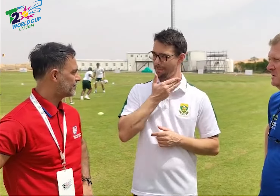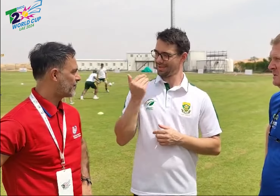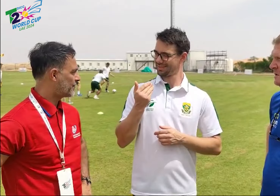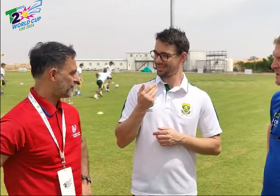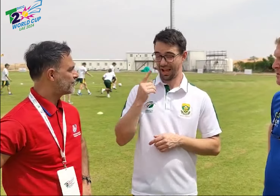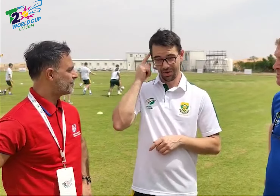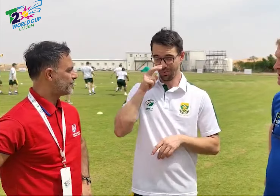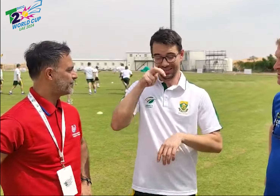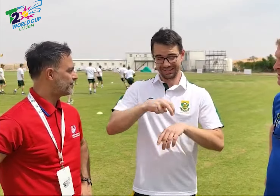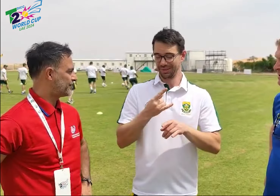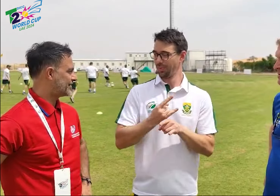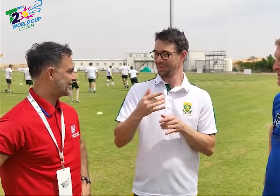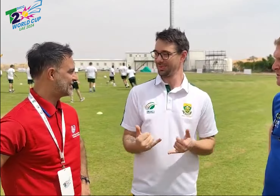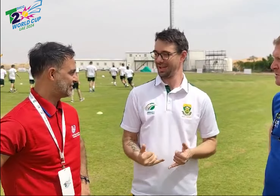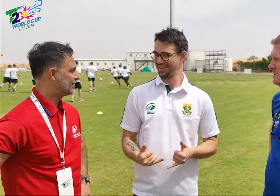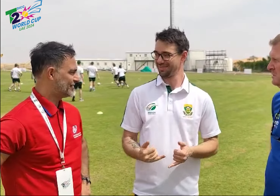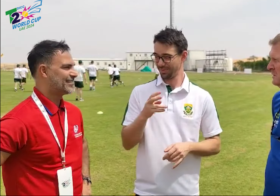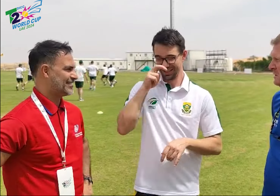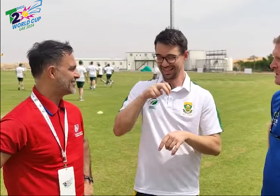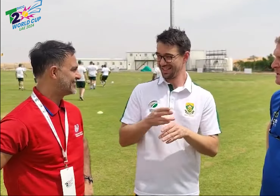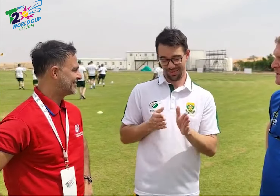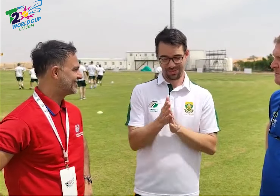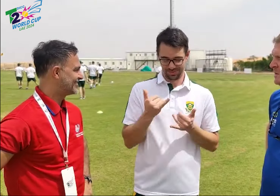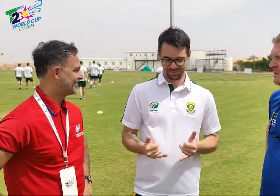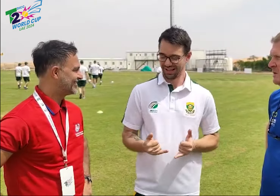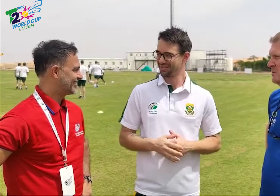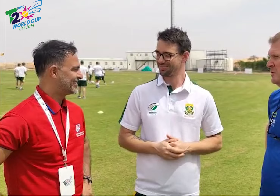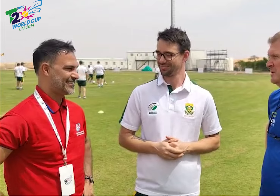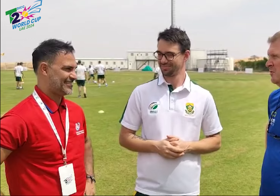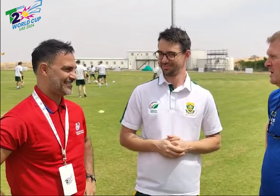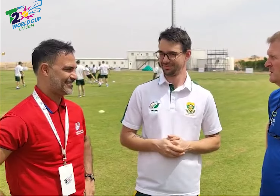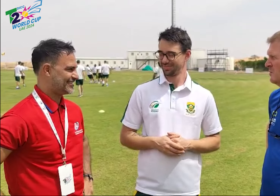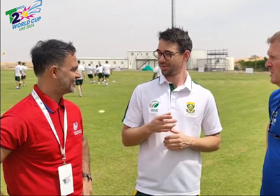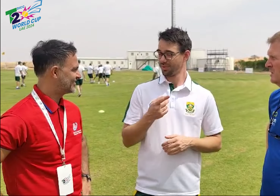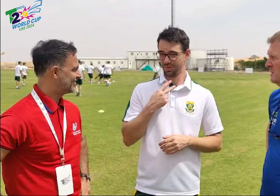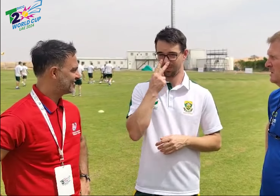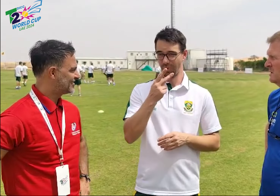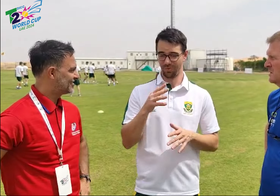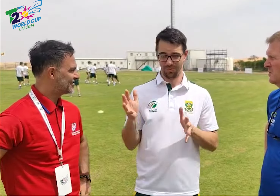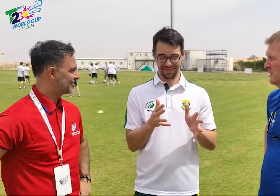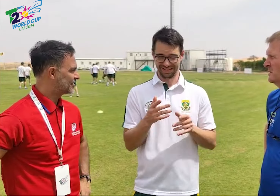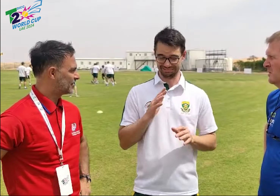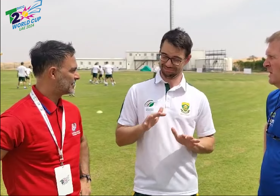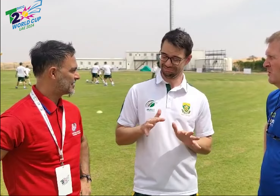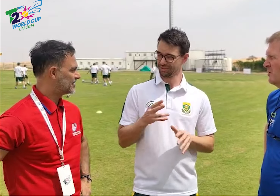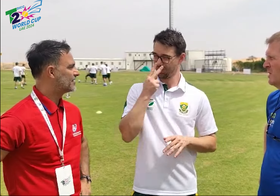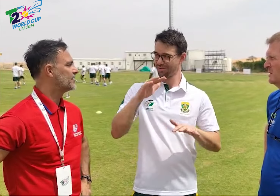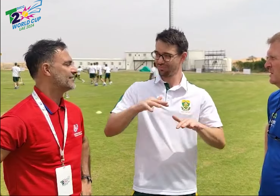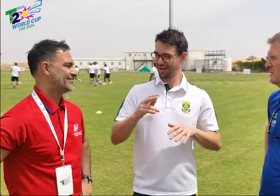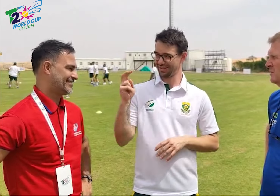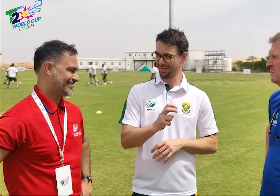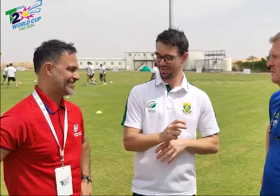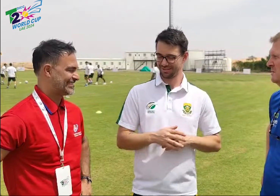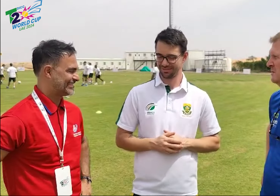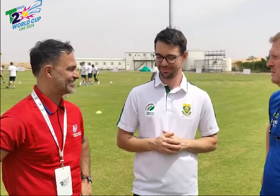it's a win. We must win here to go actually through. They've actually predicted rain somewhere, so it's in the back of our minds